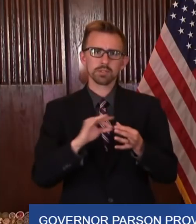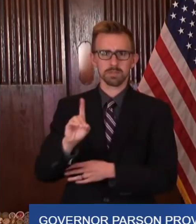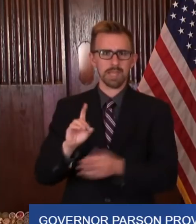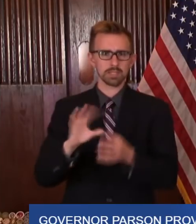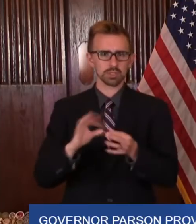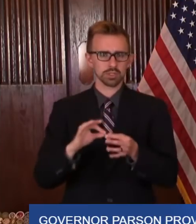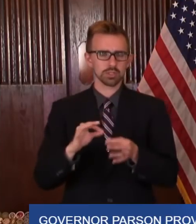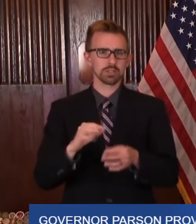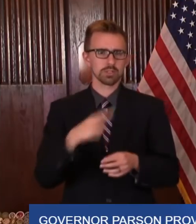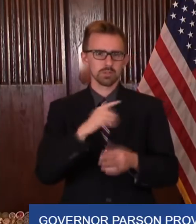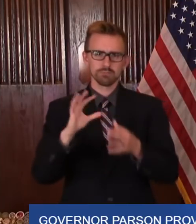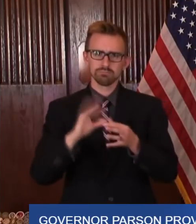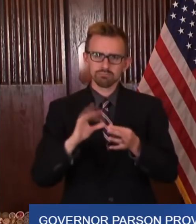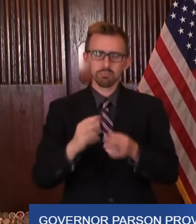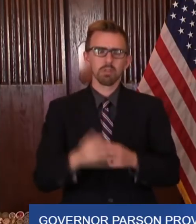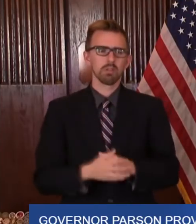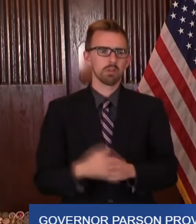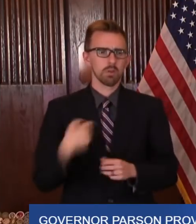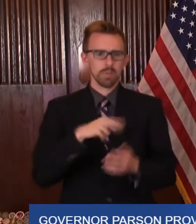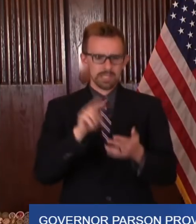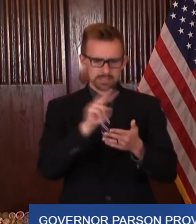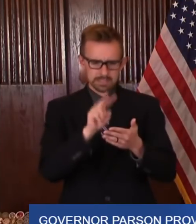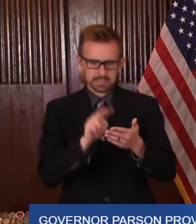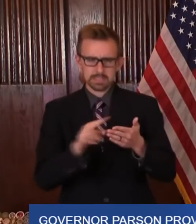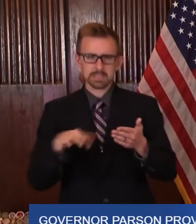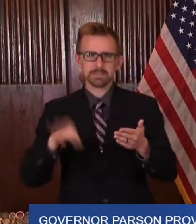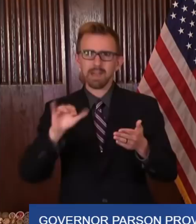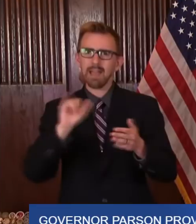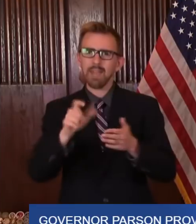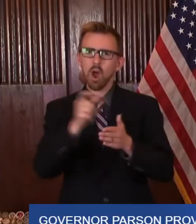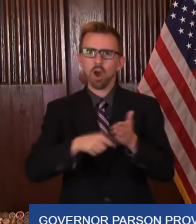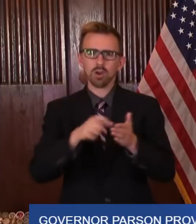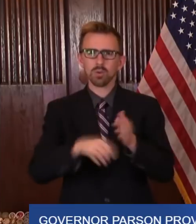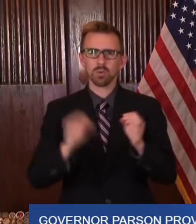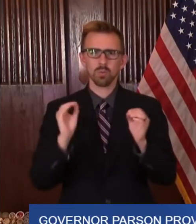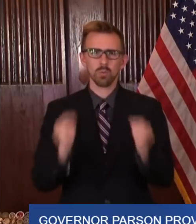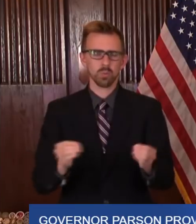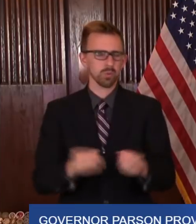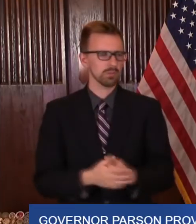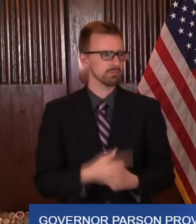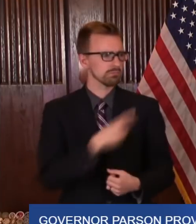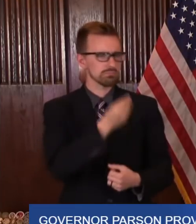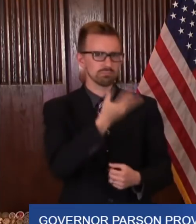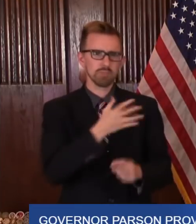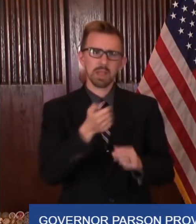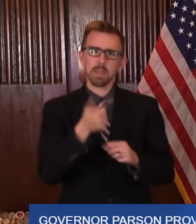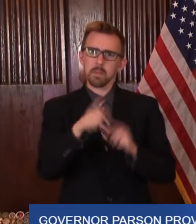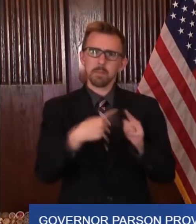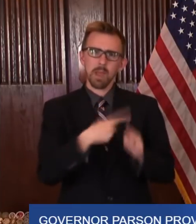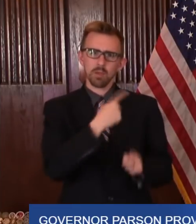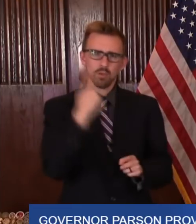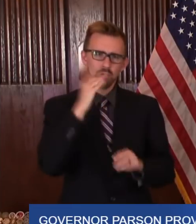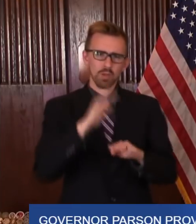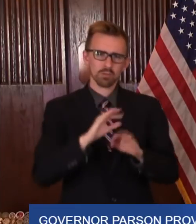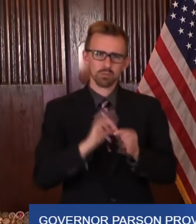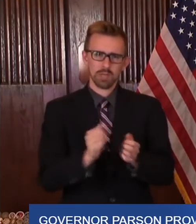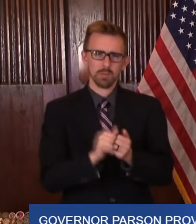news briefing, but we since then cannot find anywhere where that article is located. Can you tell me a little bit about your thoughts on that?